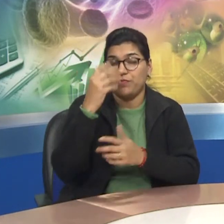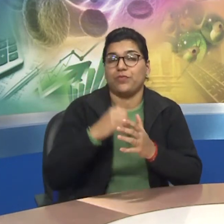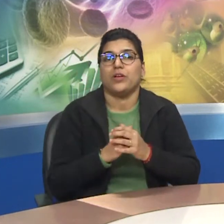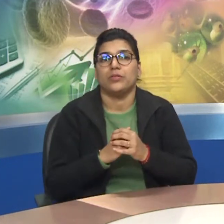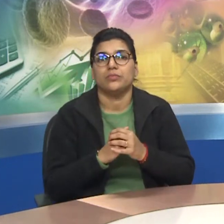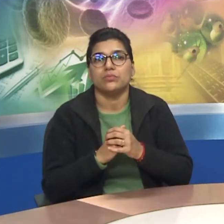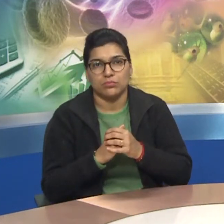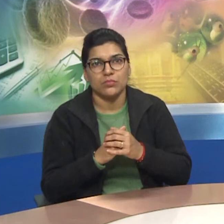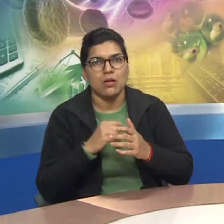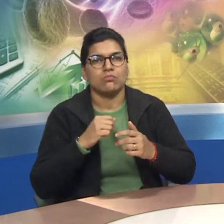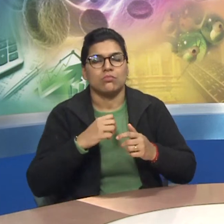Fifth word,